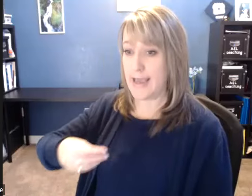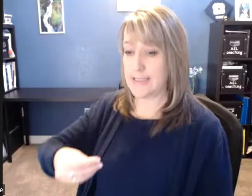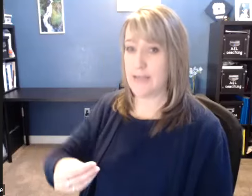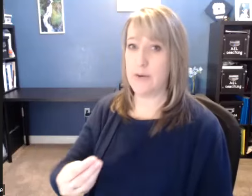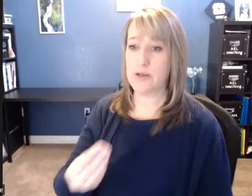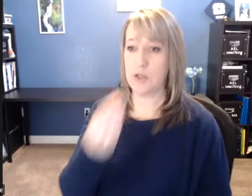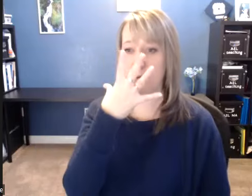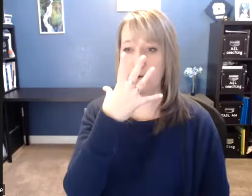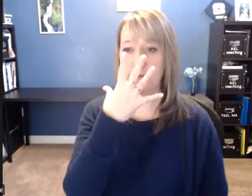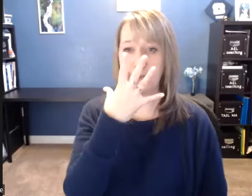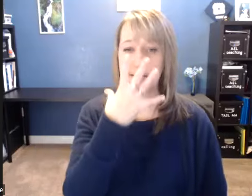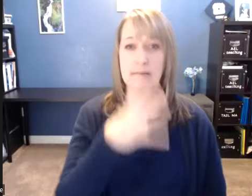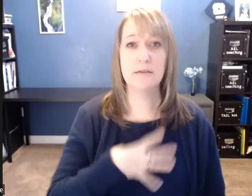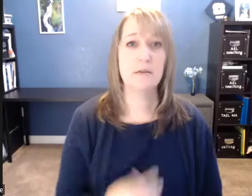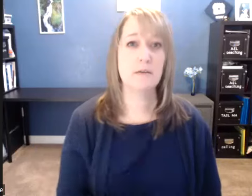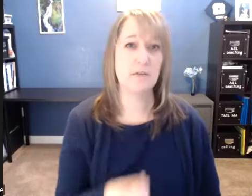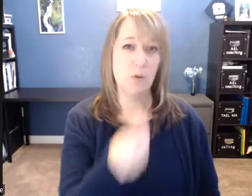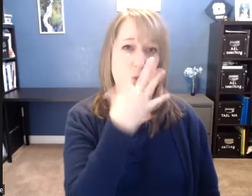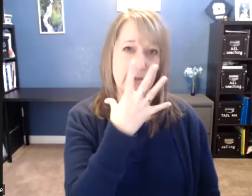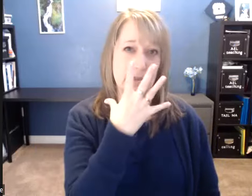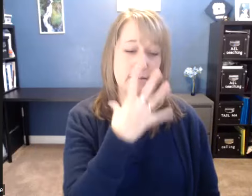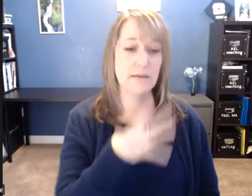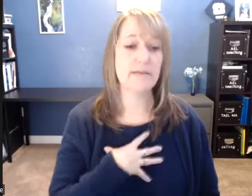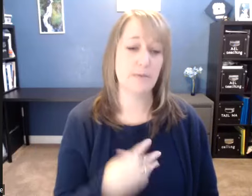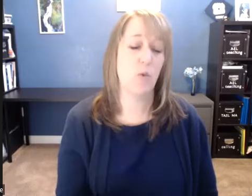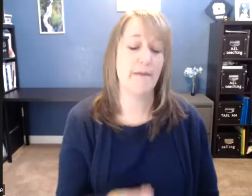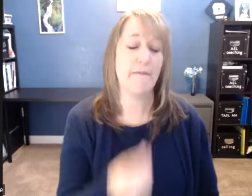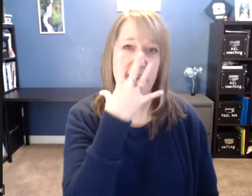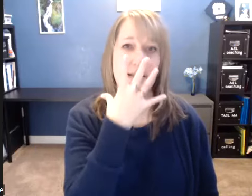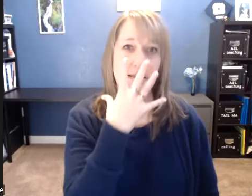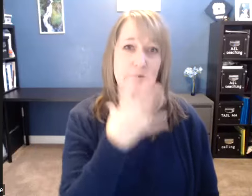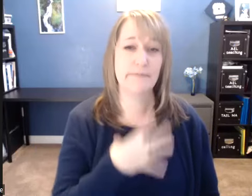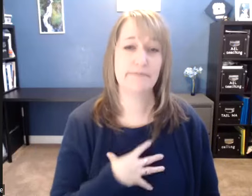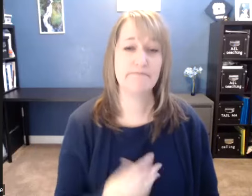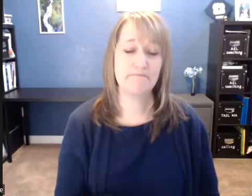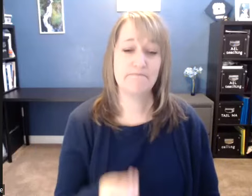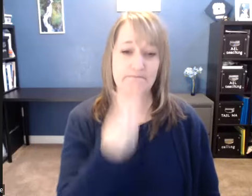white and then you actually throw it in your face. So white, it's white face.